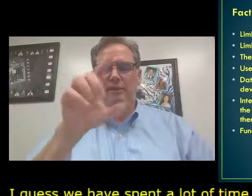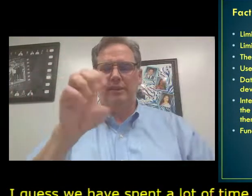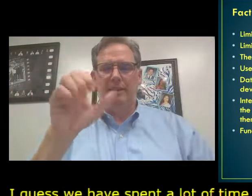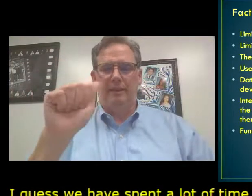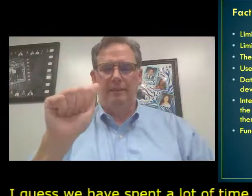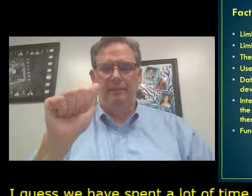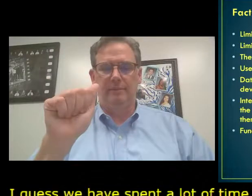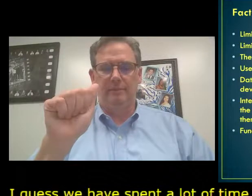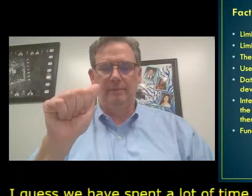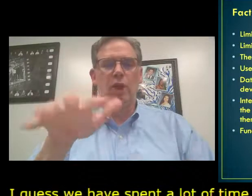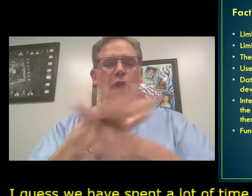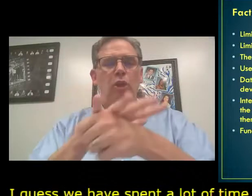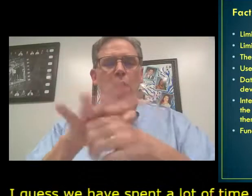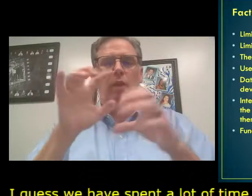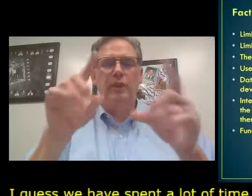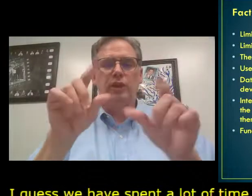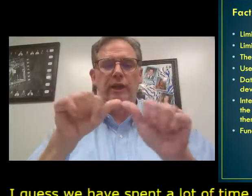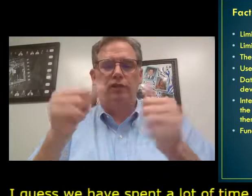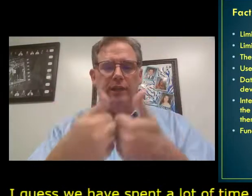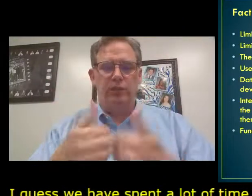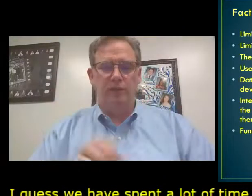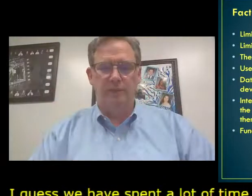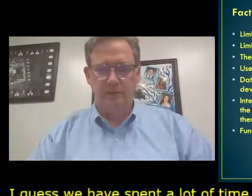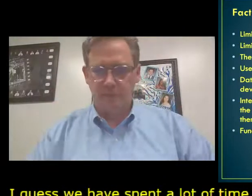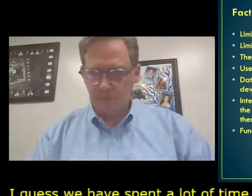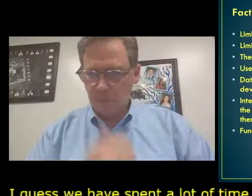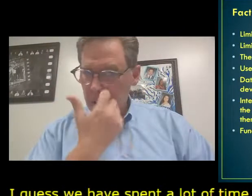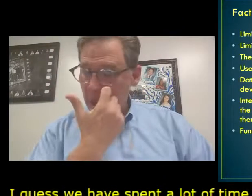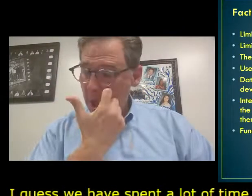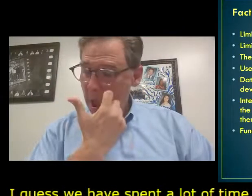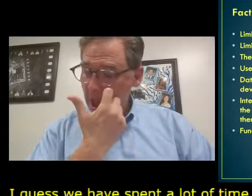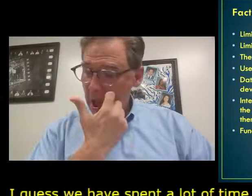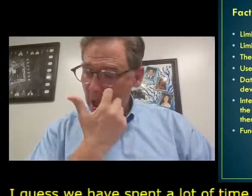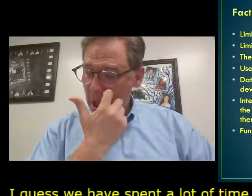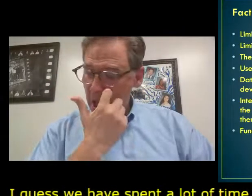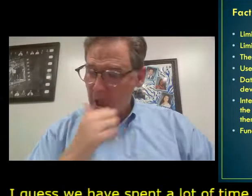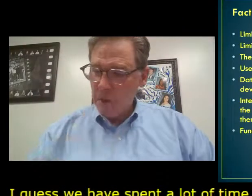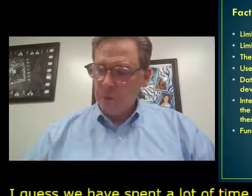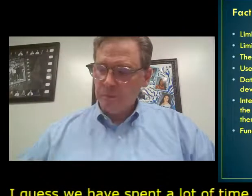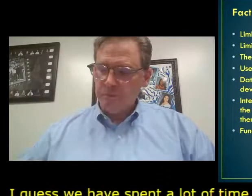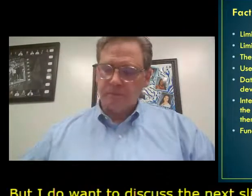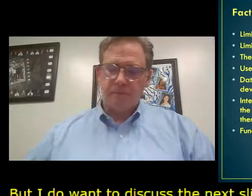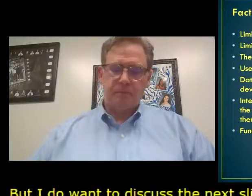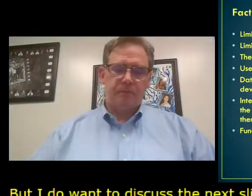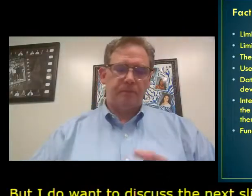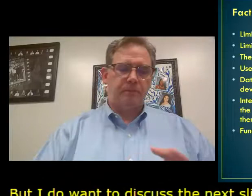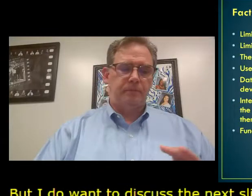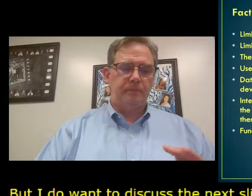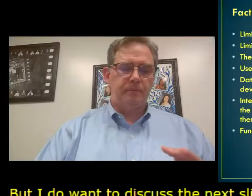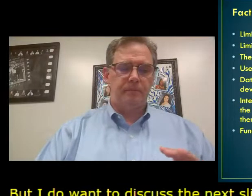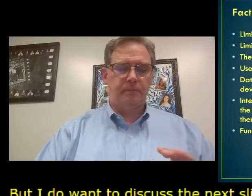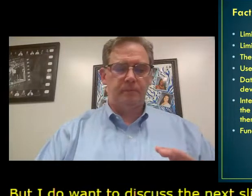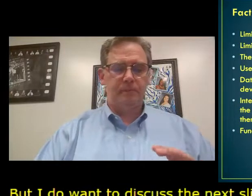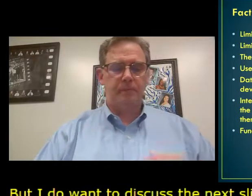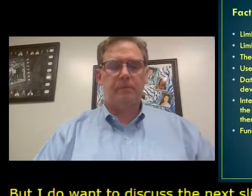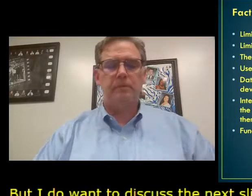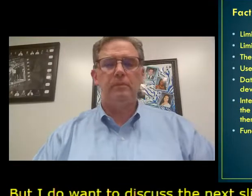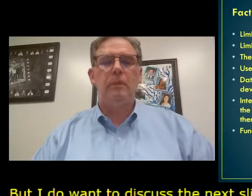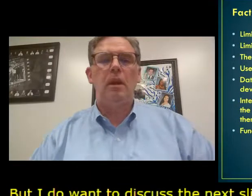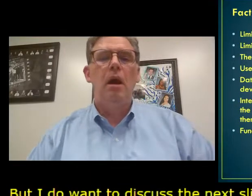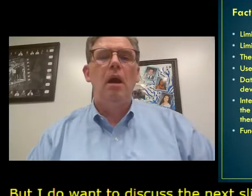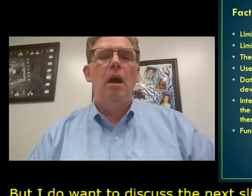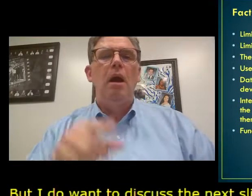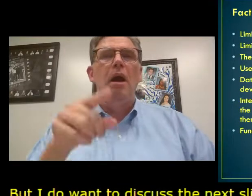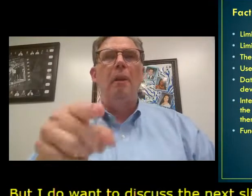These are factors that are currently influencing the LEAs, local education